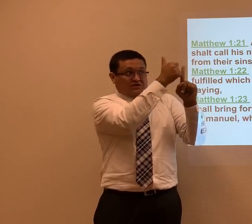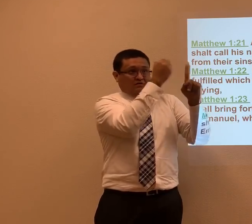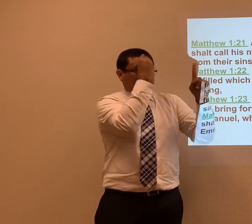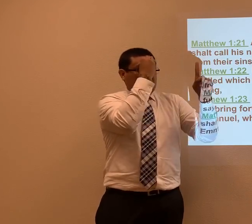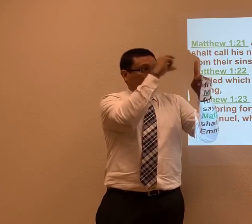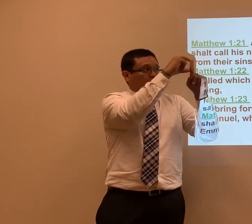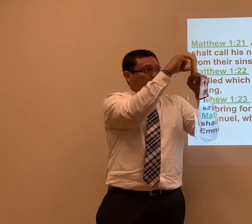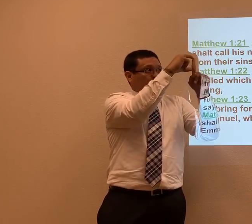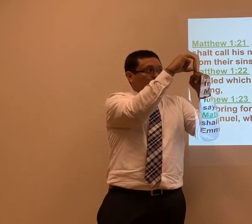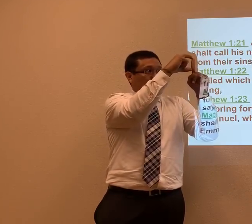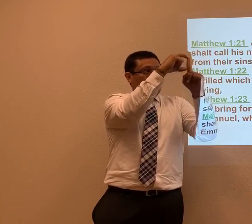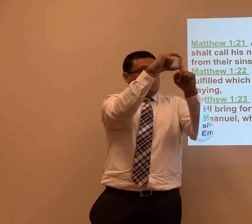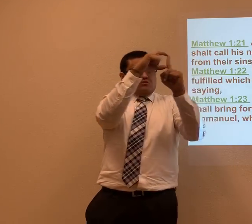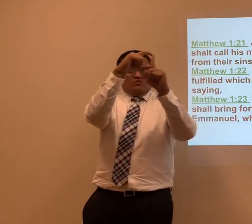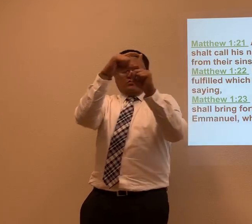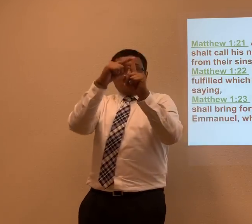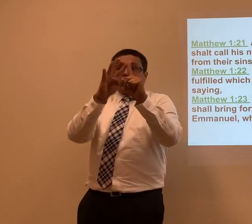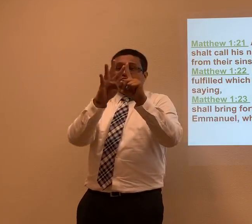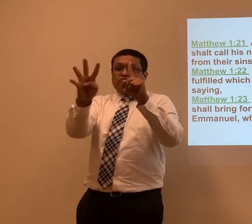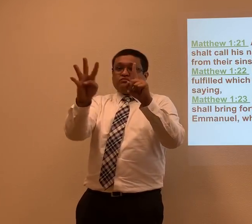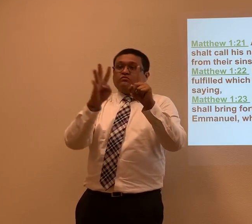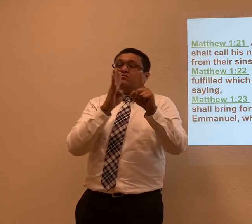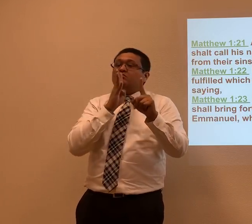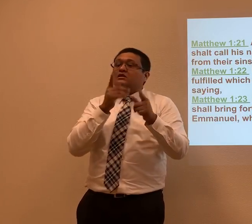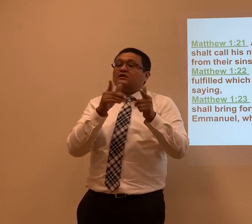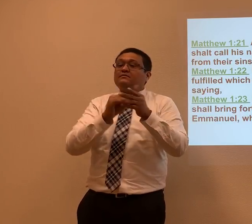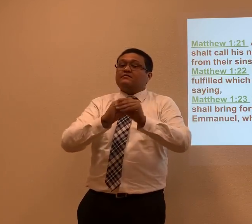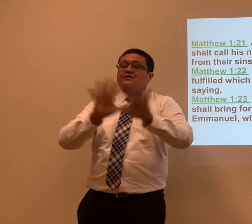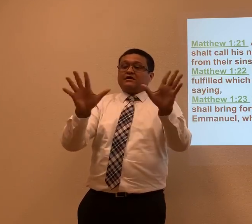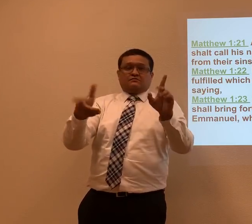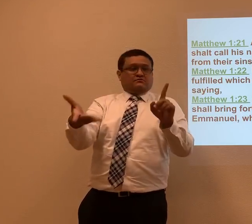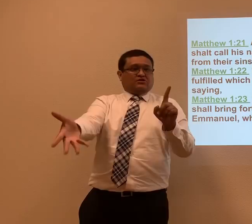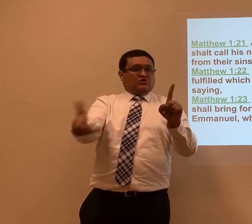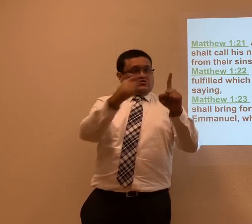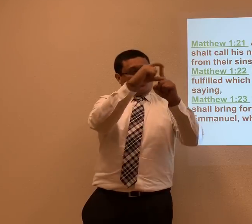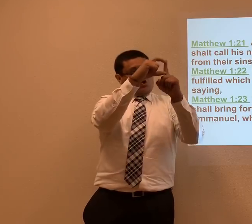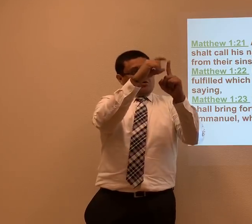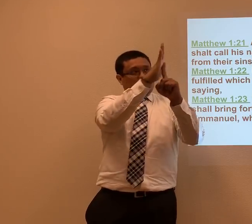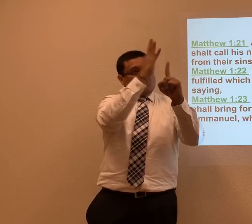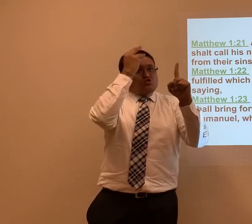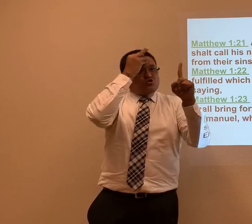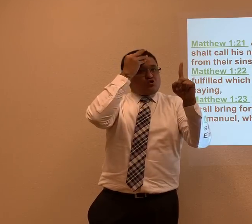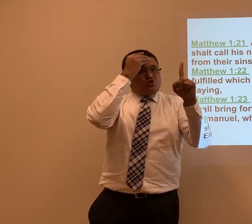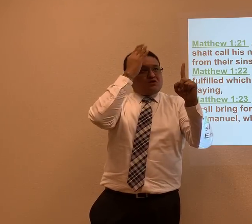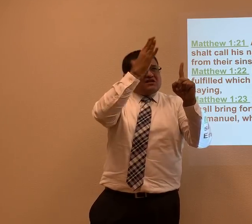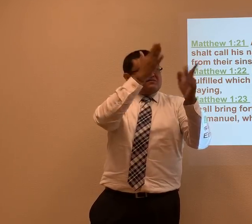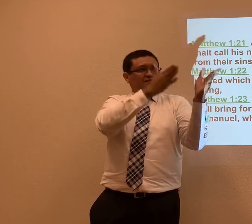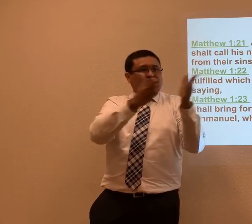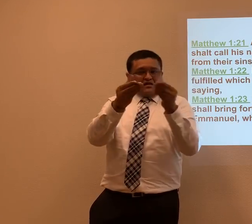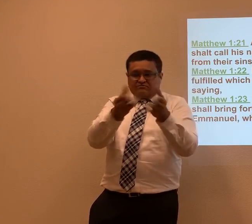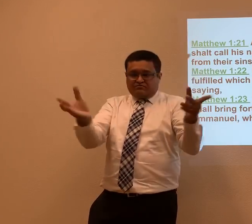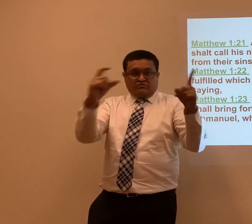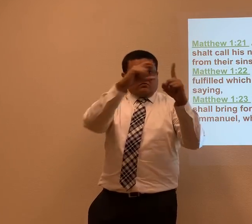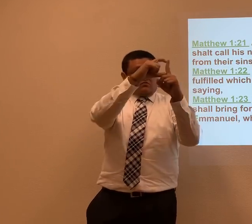And then, remember, in the beginning was the word. Word was with God. And remember, he spoke the word and things came into